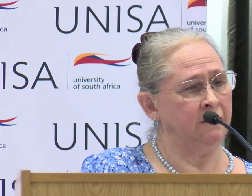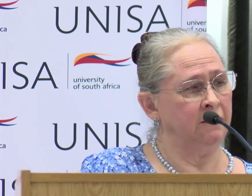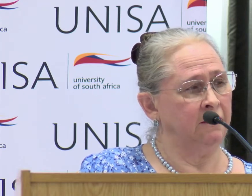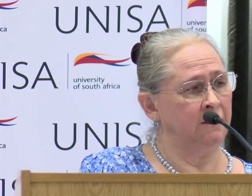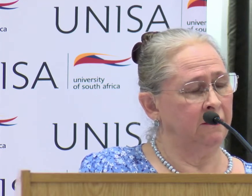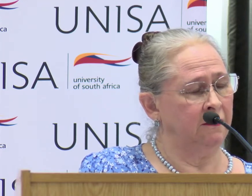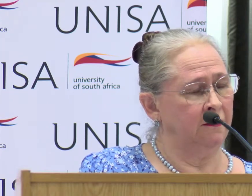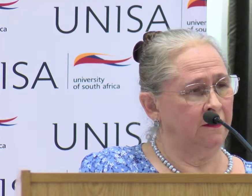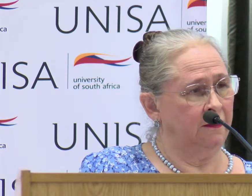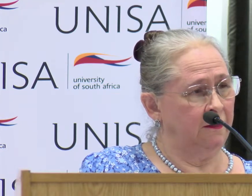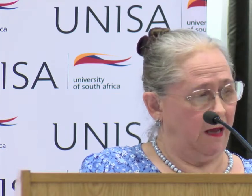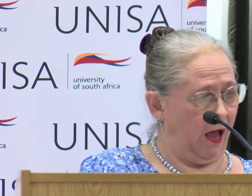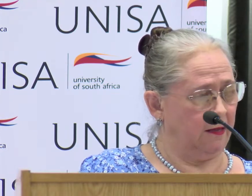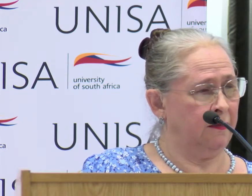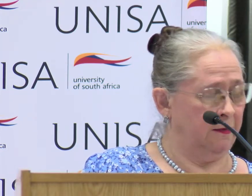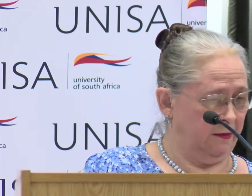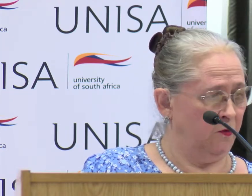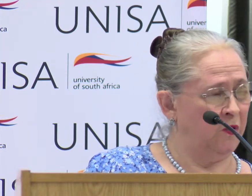sibling.